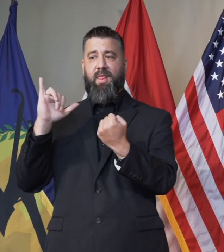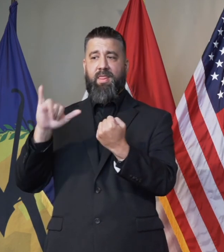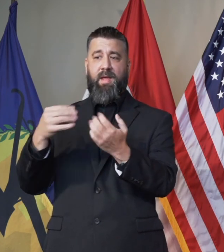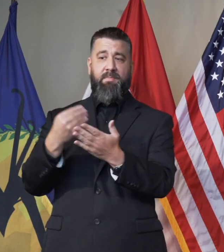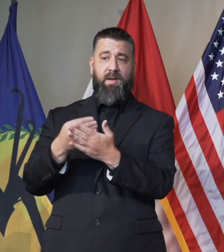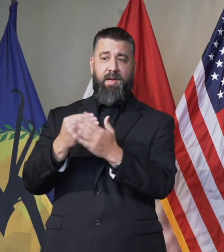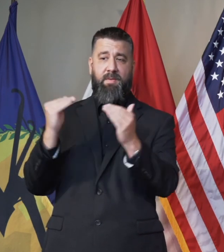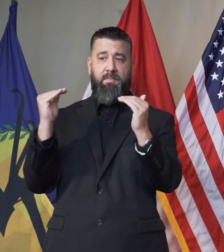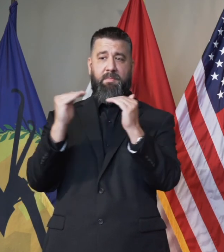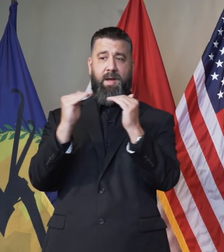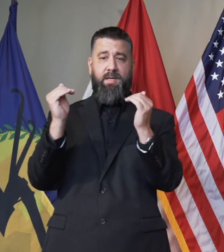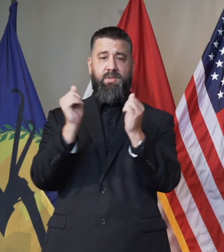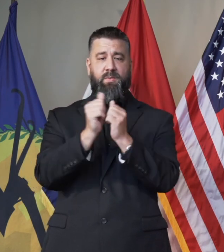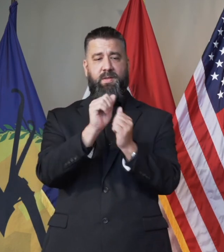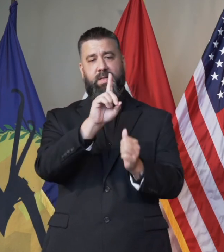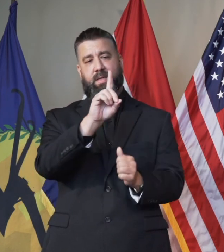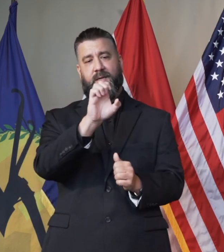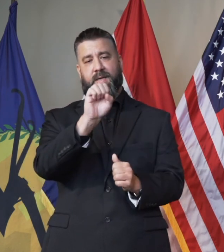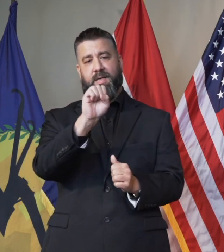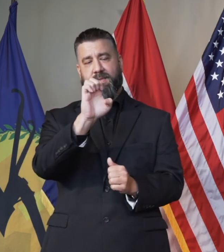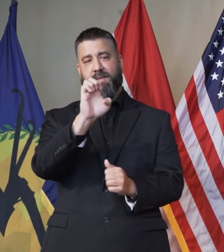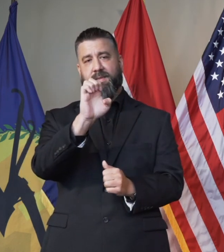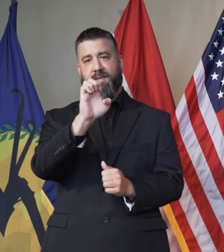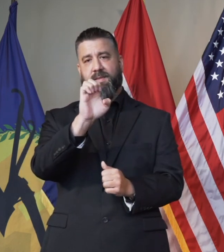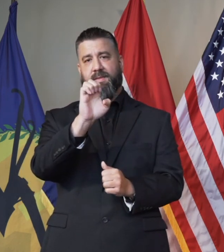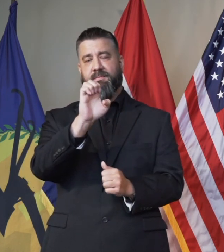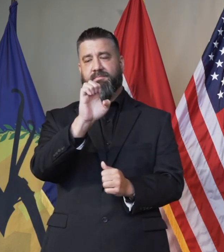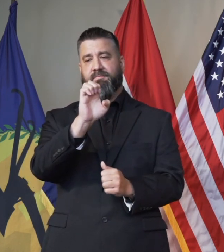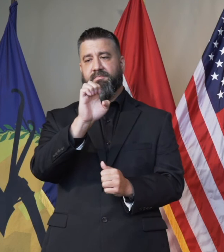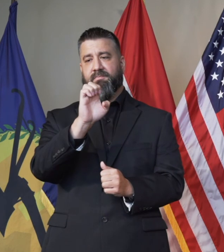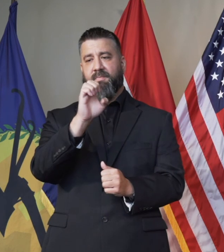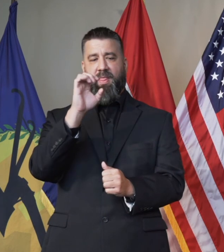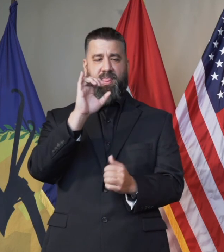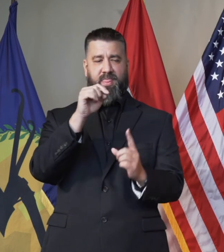the Department of Elementary and Secondary Education, so that would be for